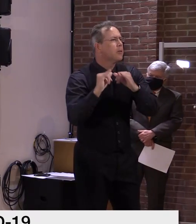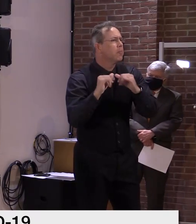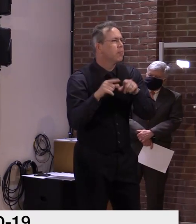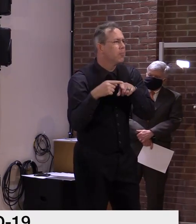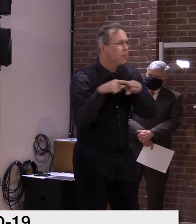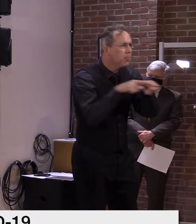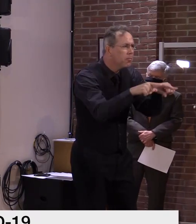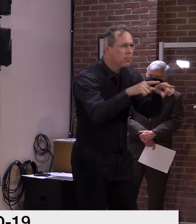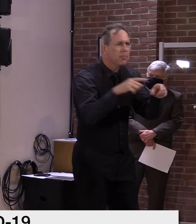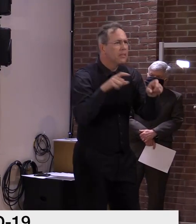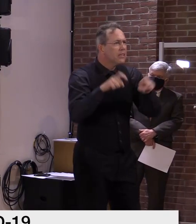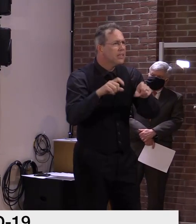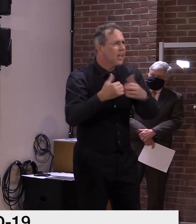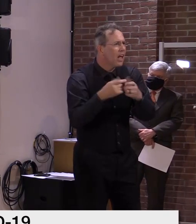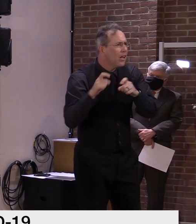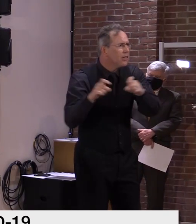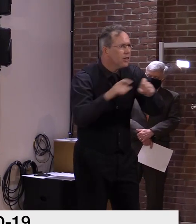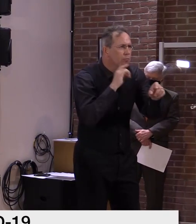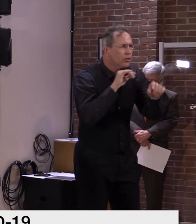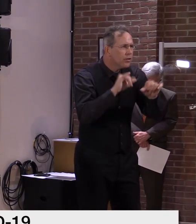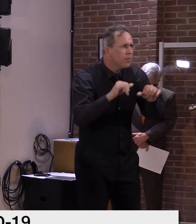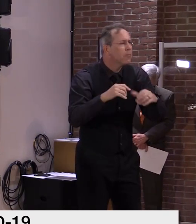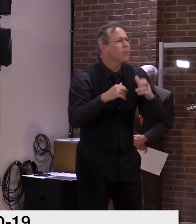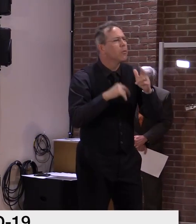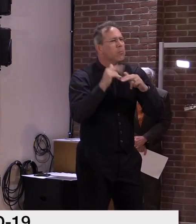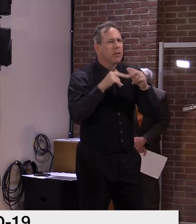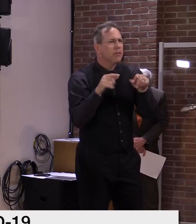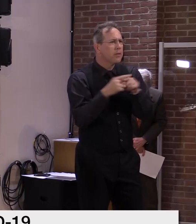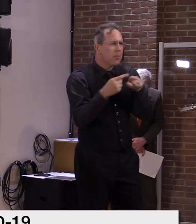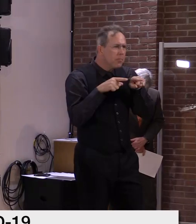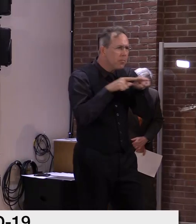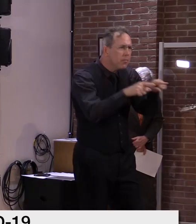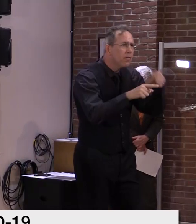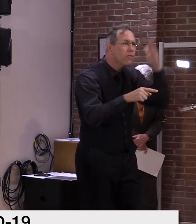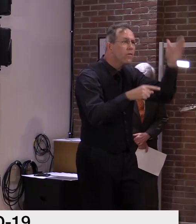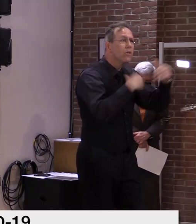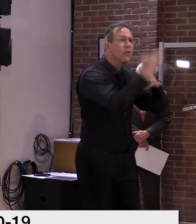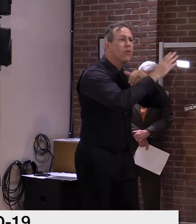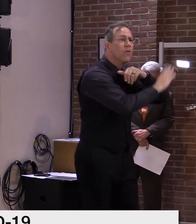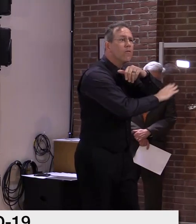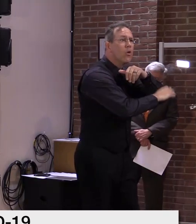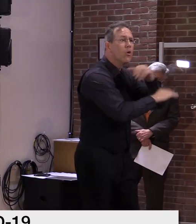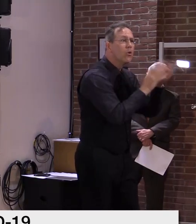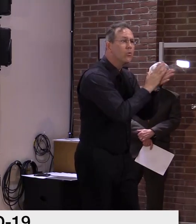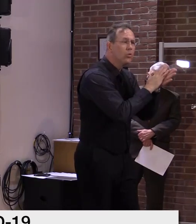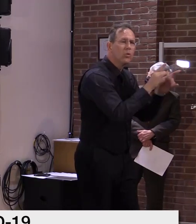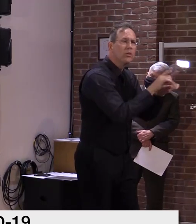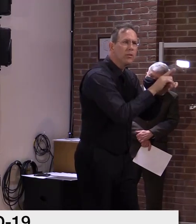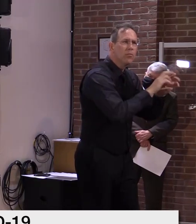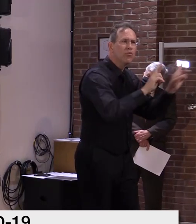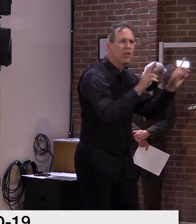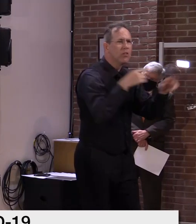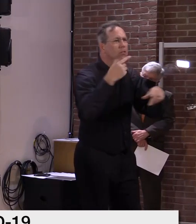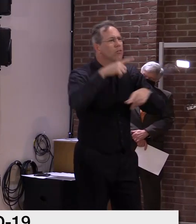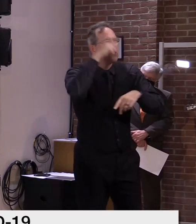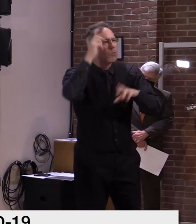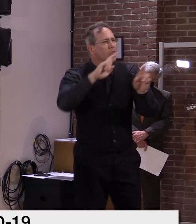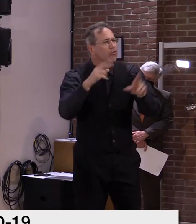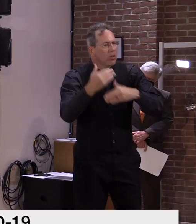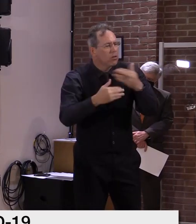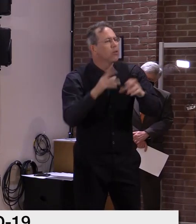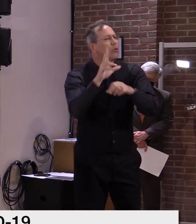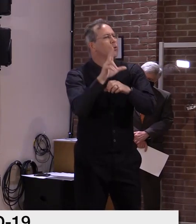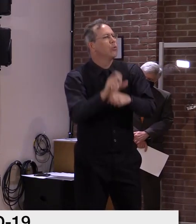we've built a parallel testing system for those programs. Like the school programs, our testing programs for day camps will be